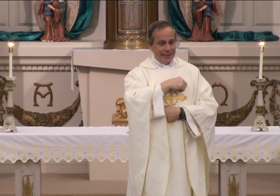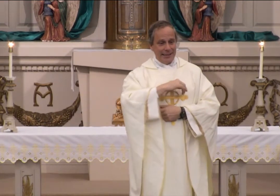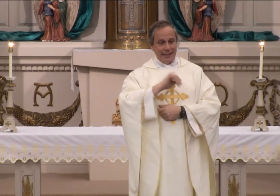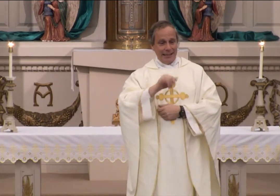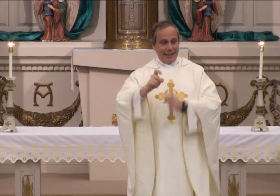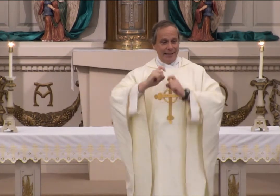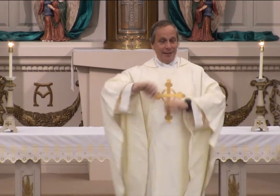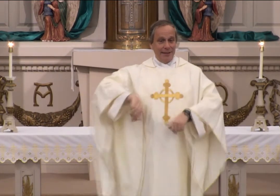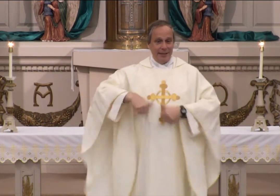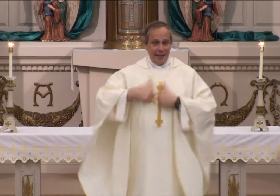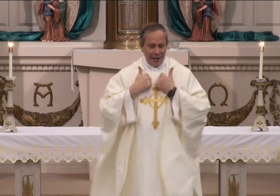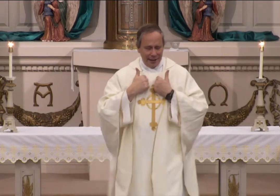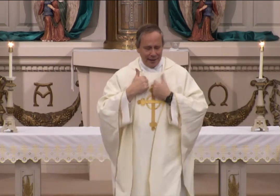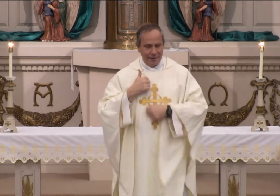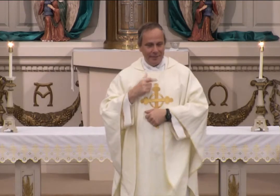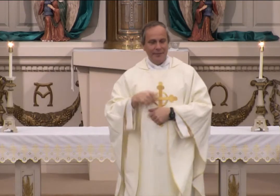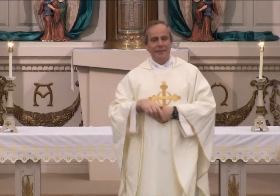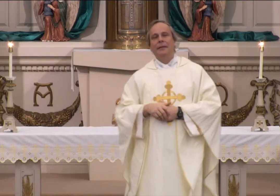that can free us.